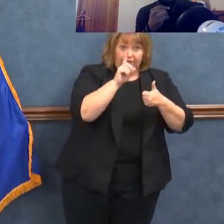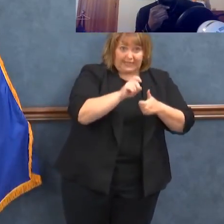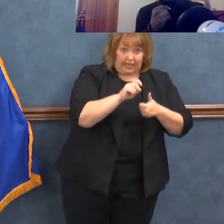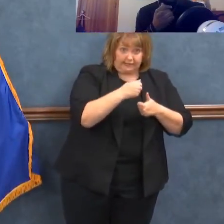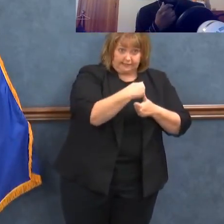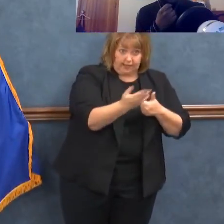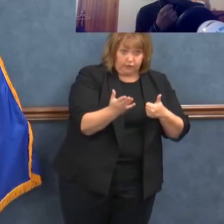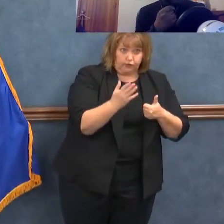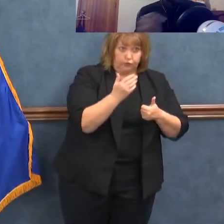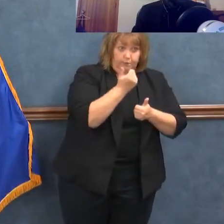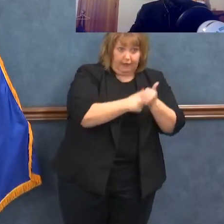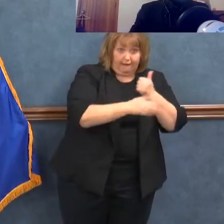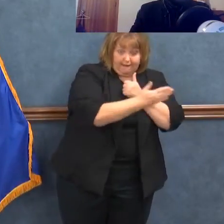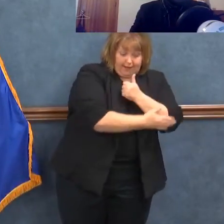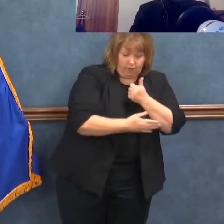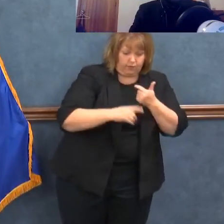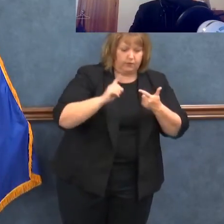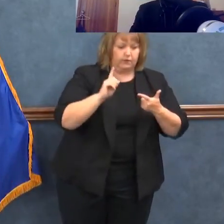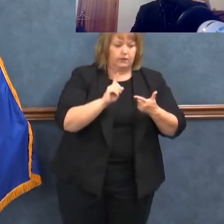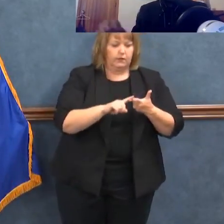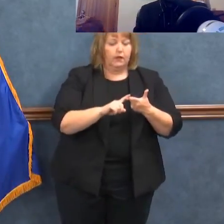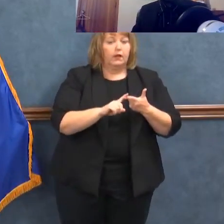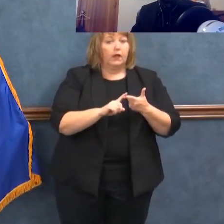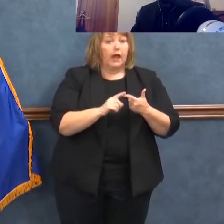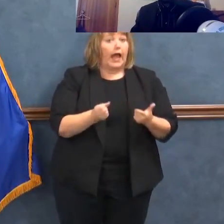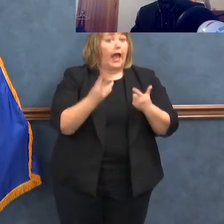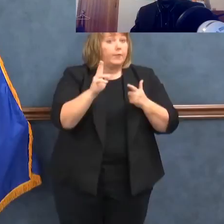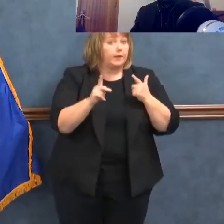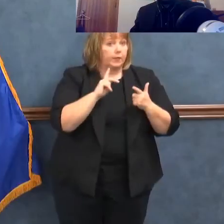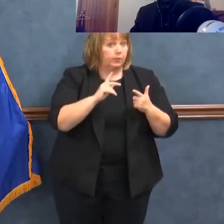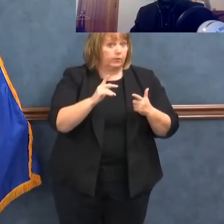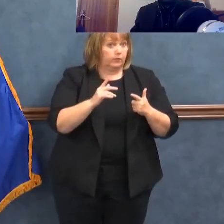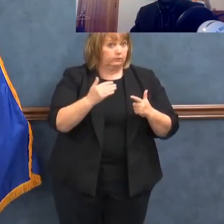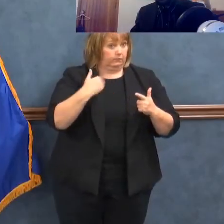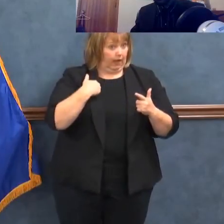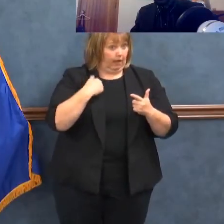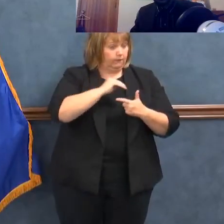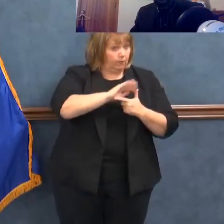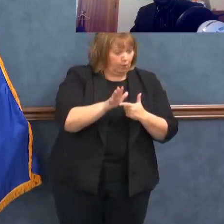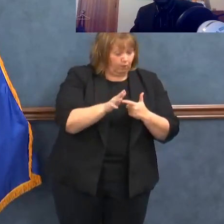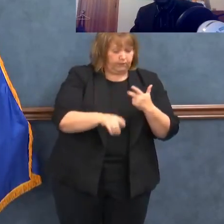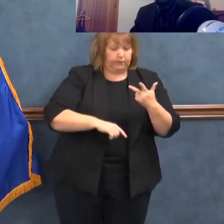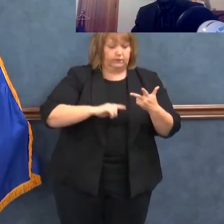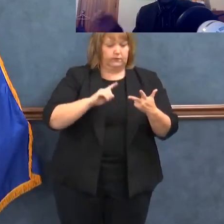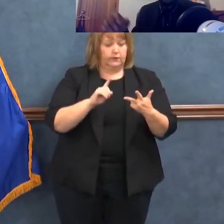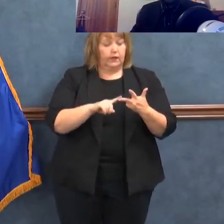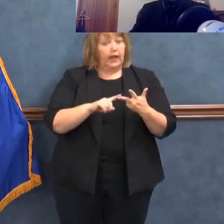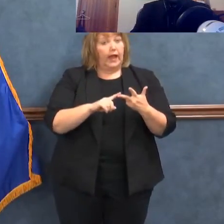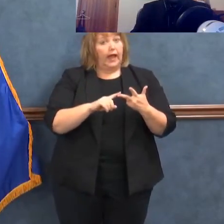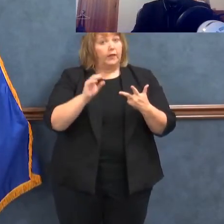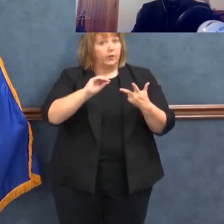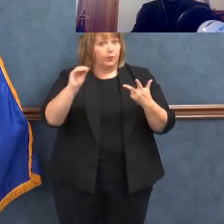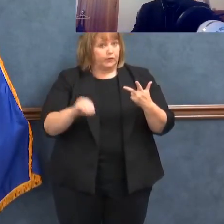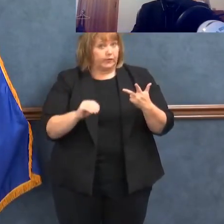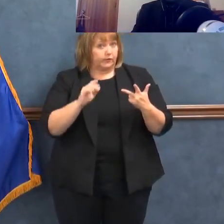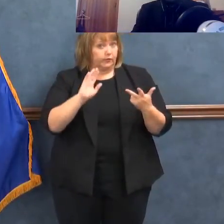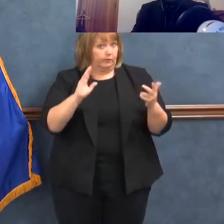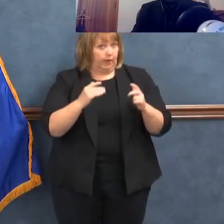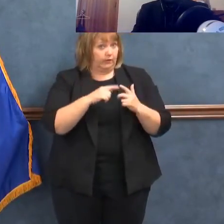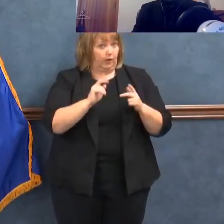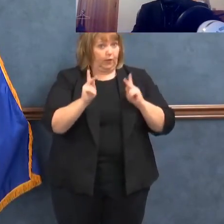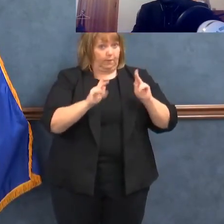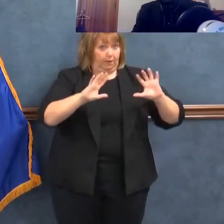positivity rate. Interesting. We looked at these figures over a 2-week period and controlled and adjusted the criteria for population